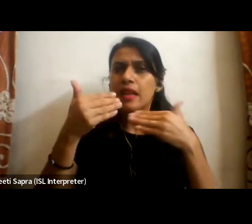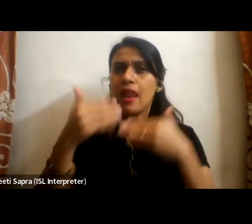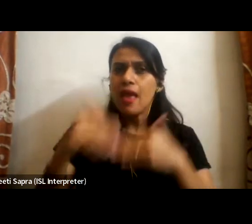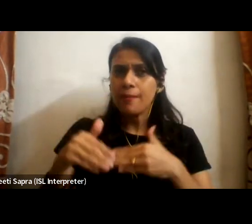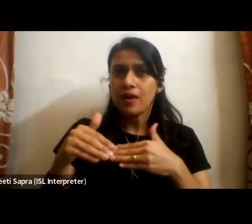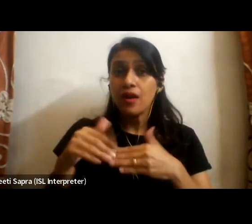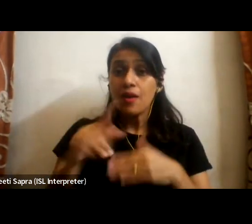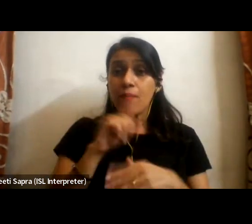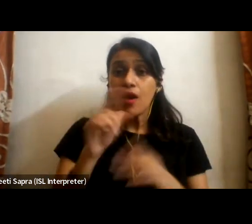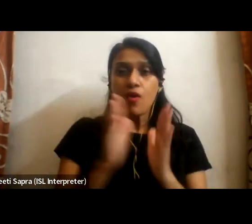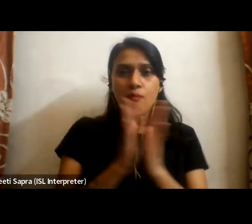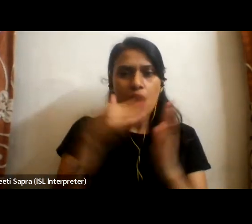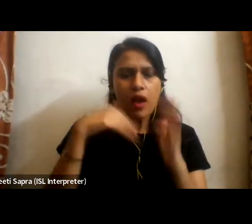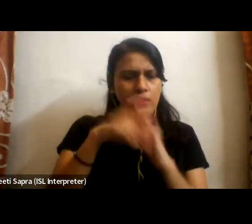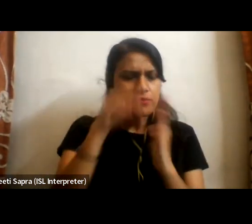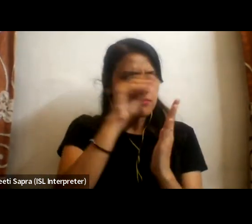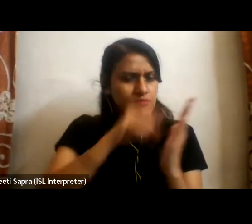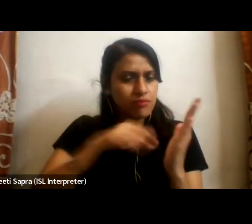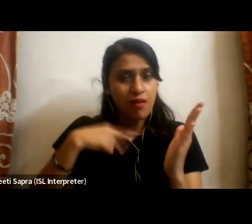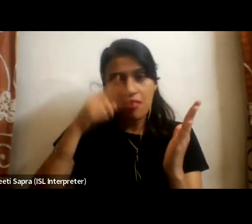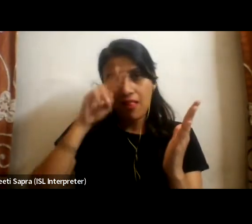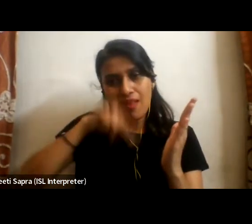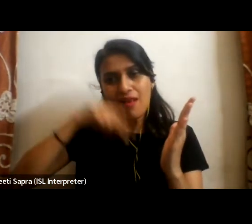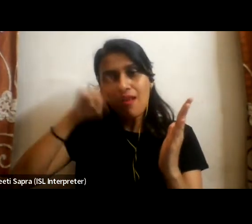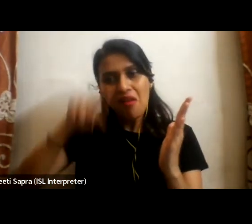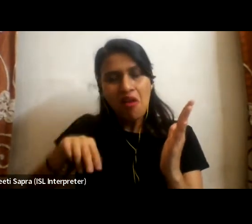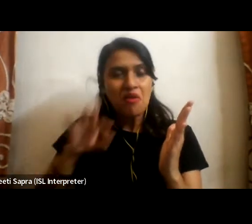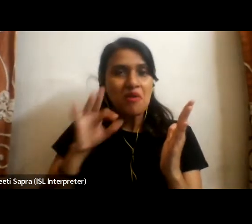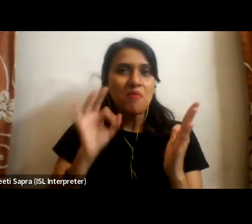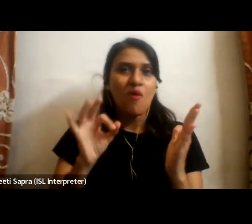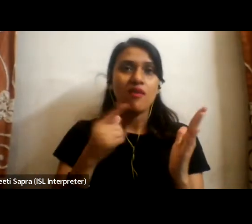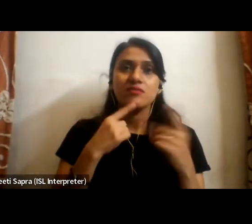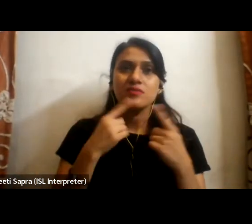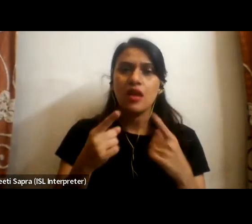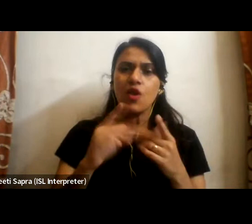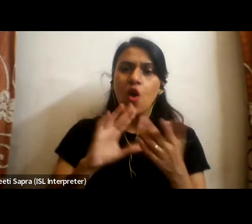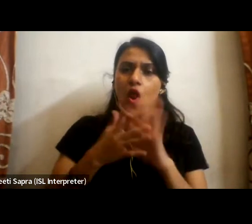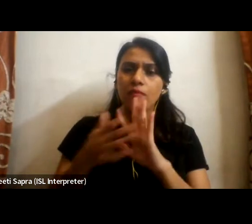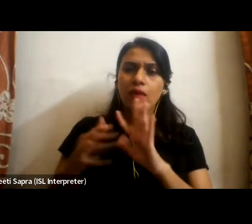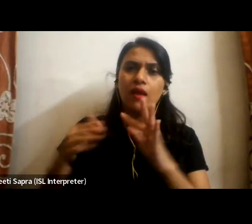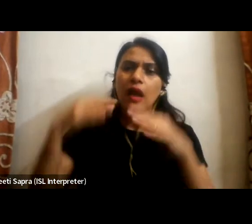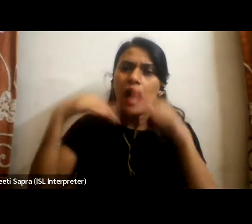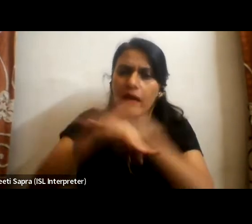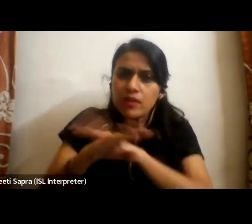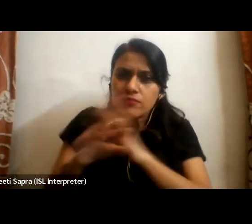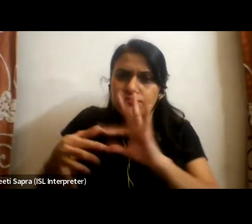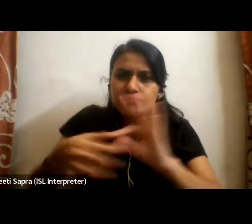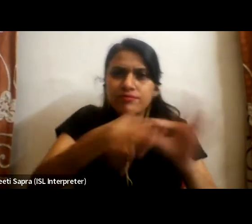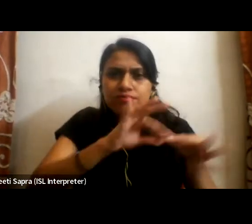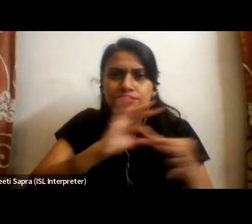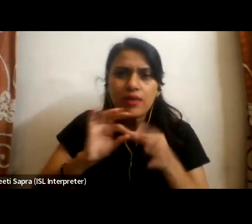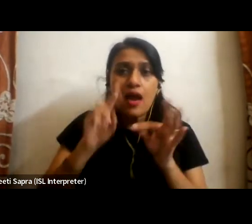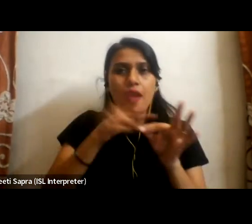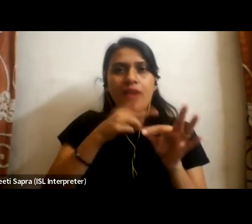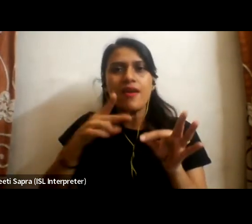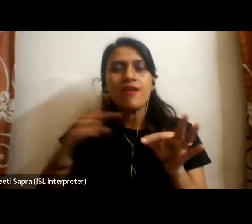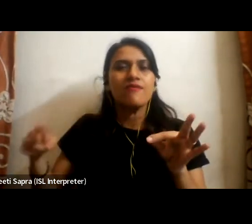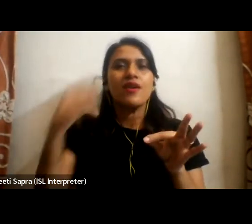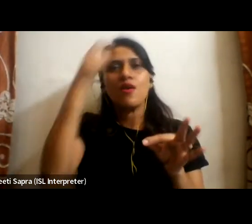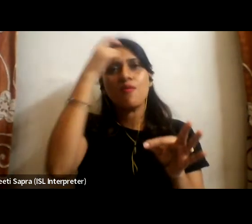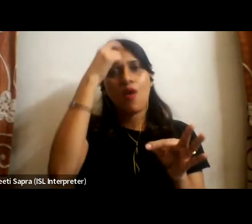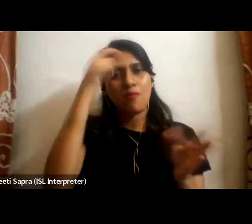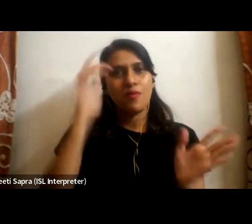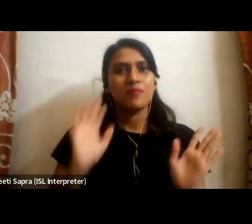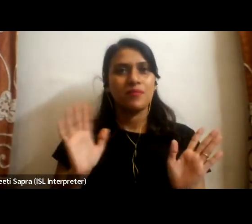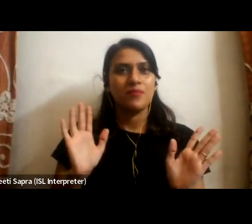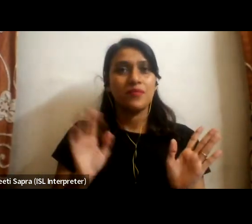book beautifully does is to show us the interconnectedness between various issues. The